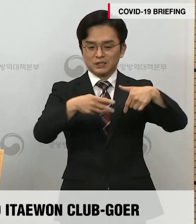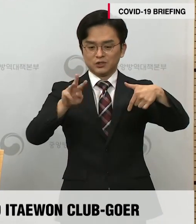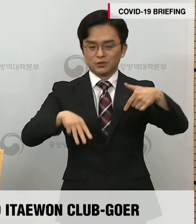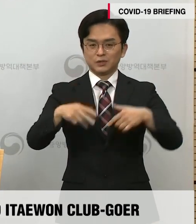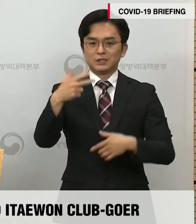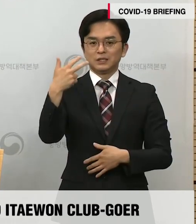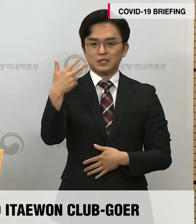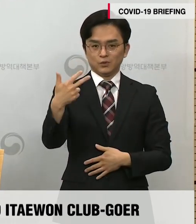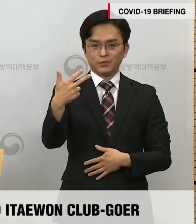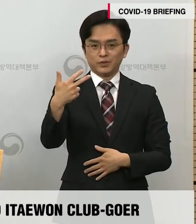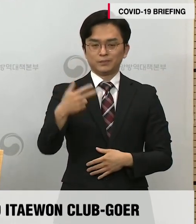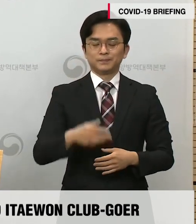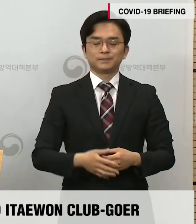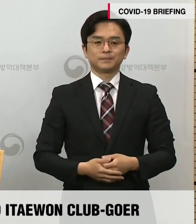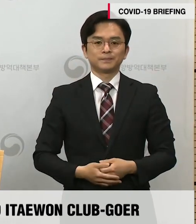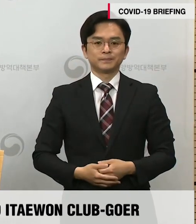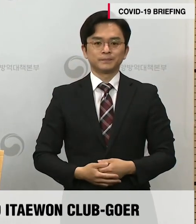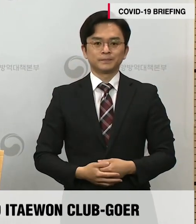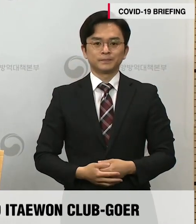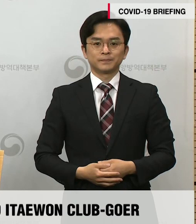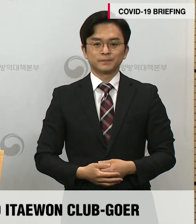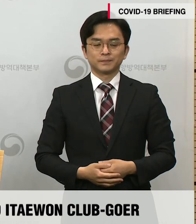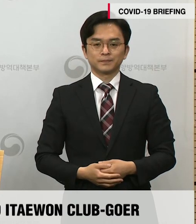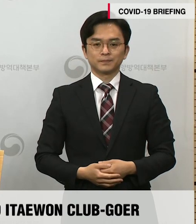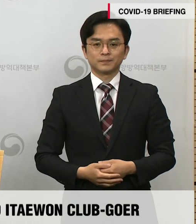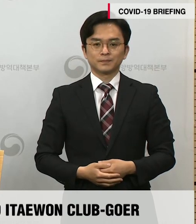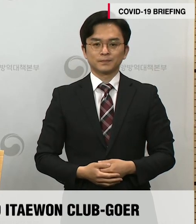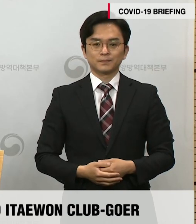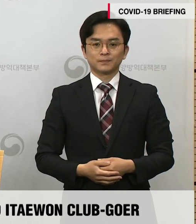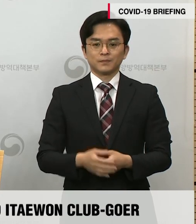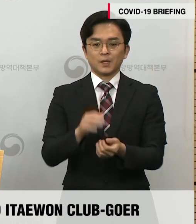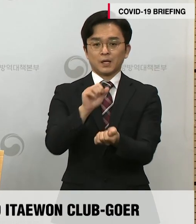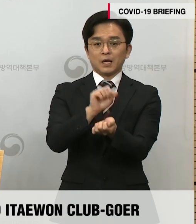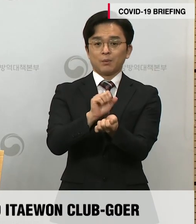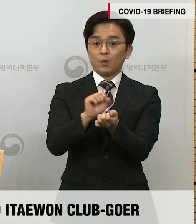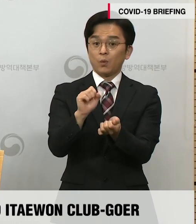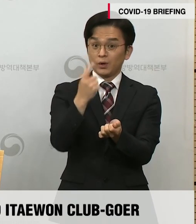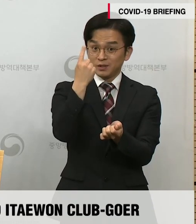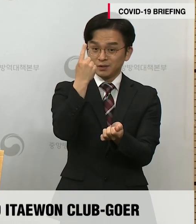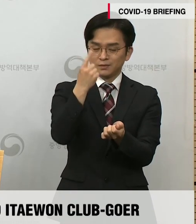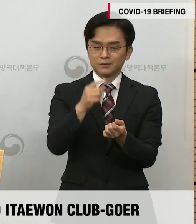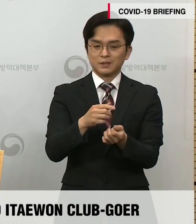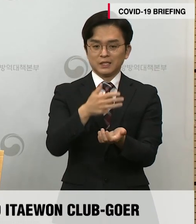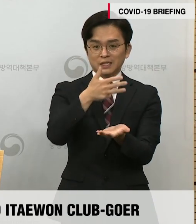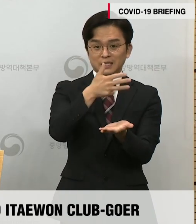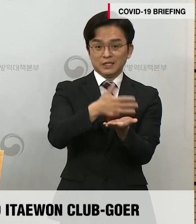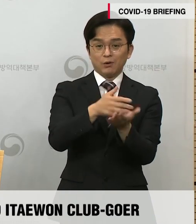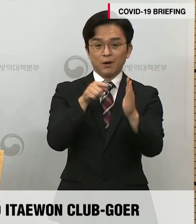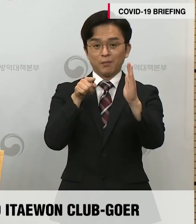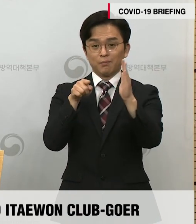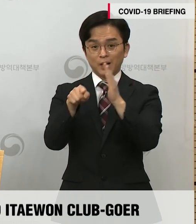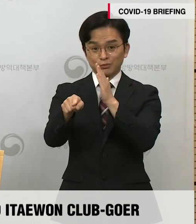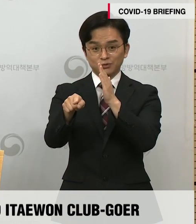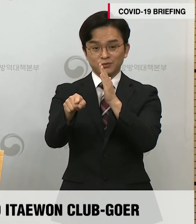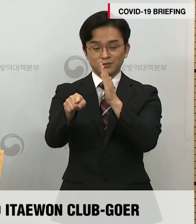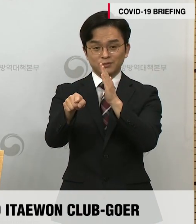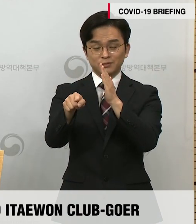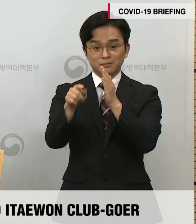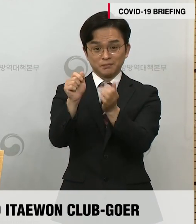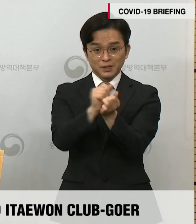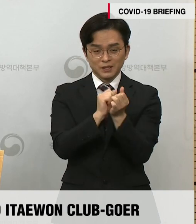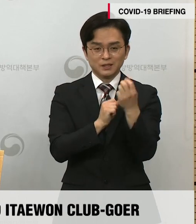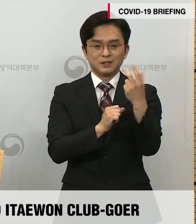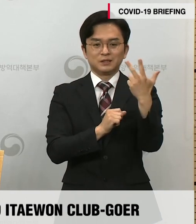and 24 of them are in Gyeonggi-do province, while 7 are from Incheon. And the route is as